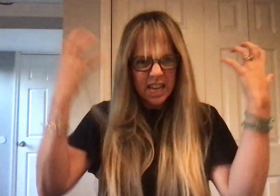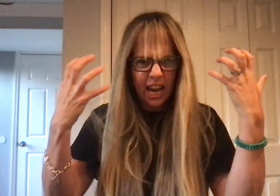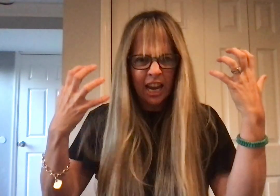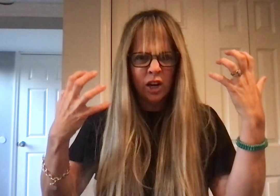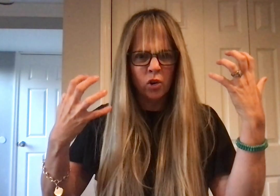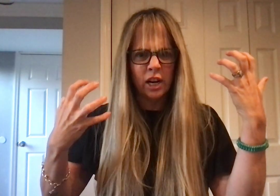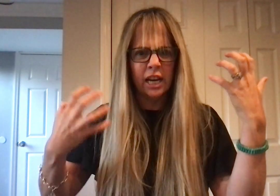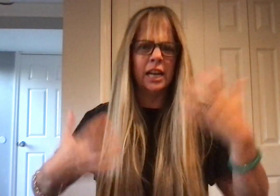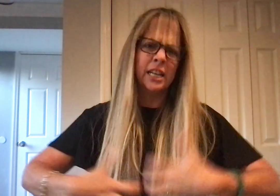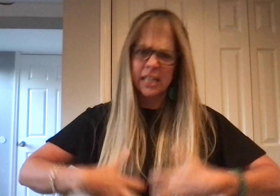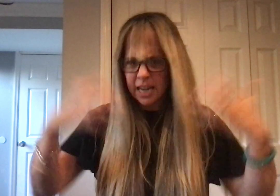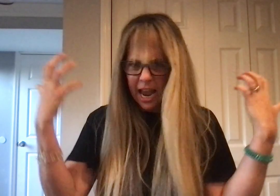angry.